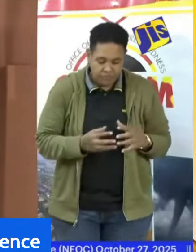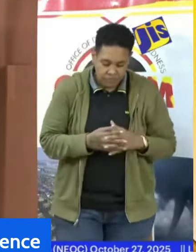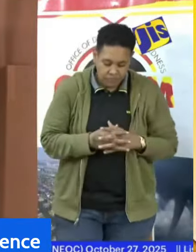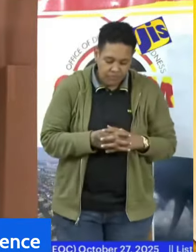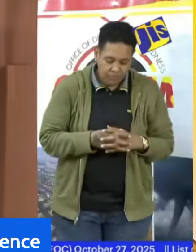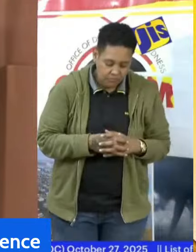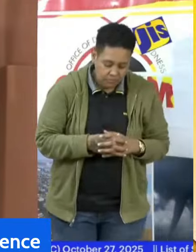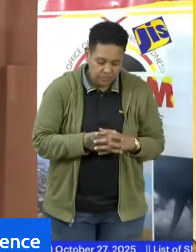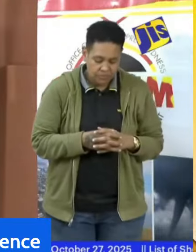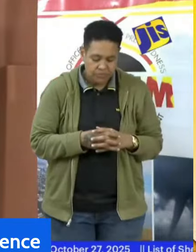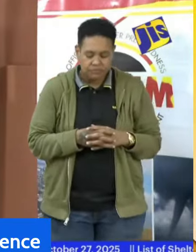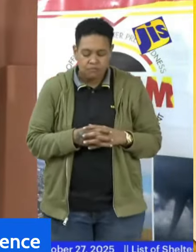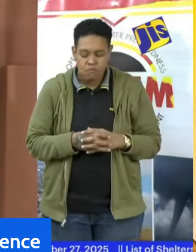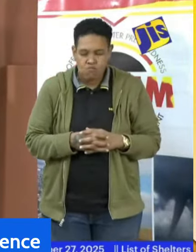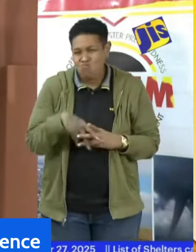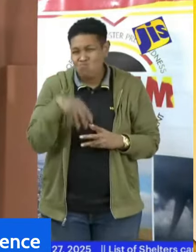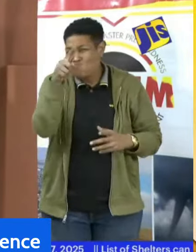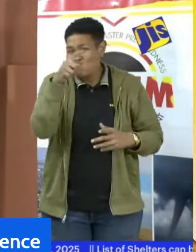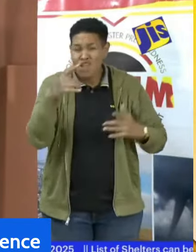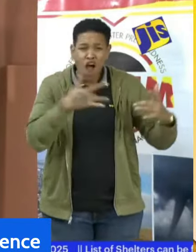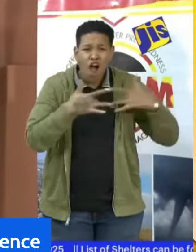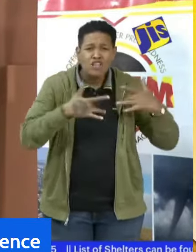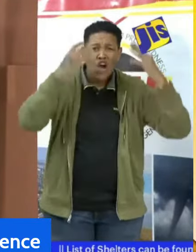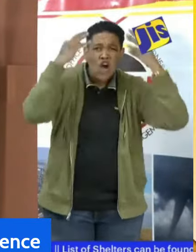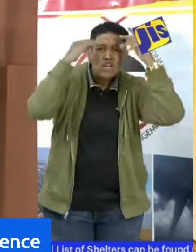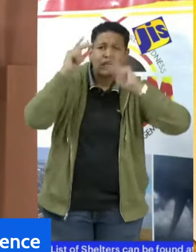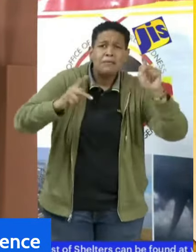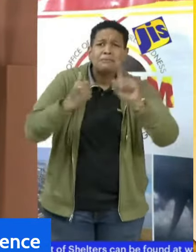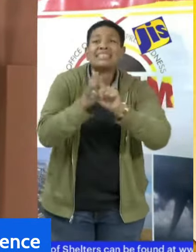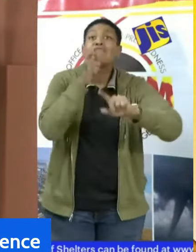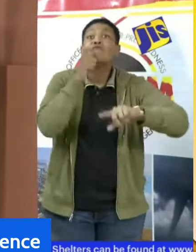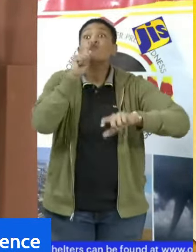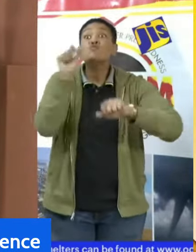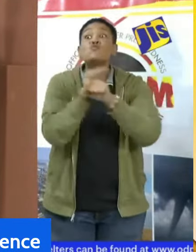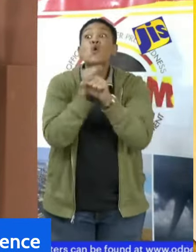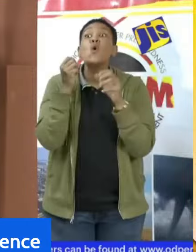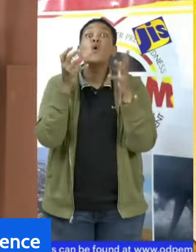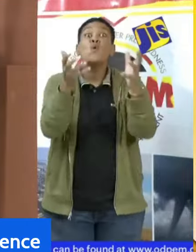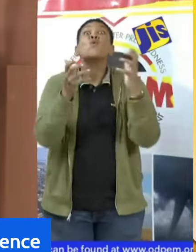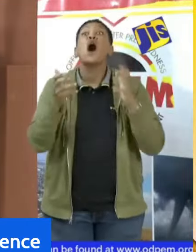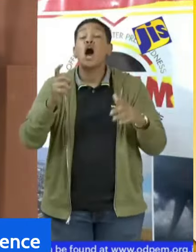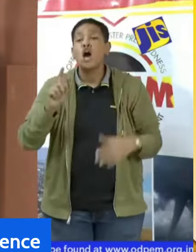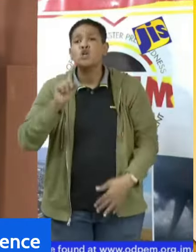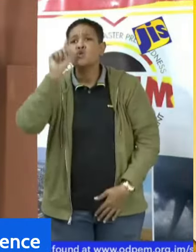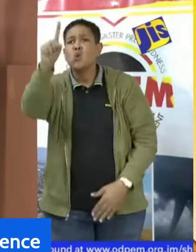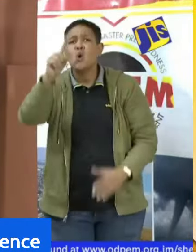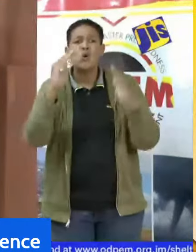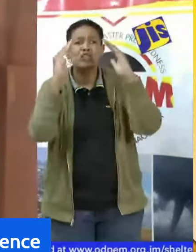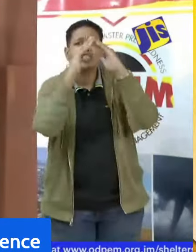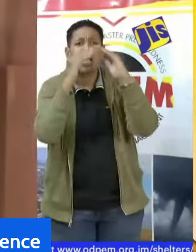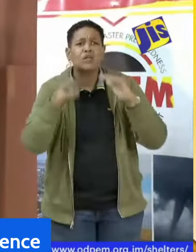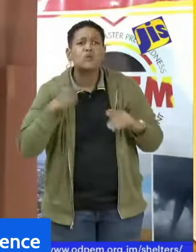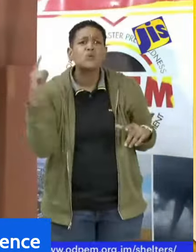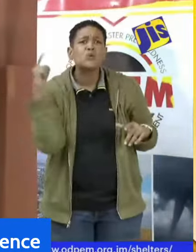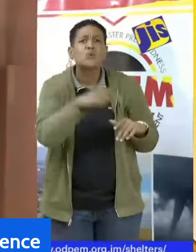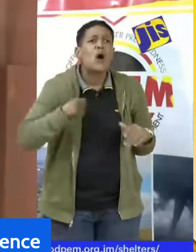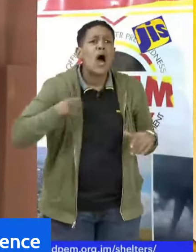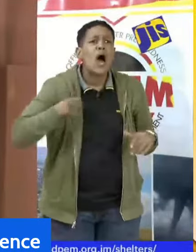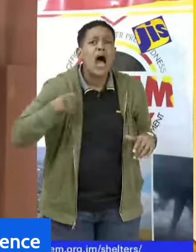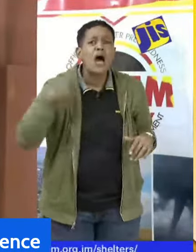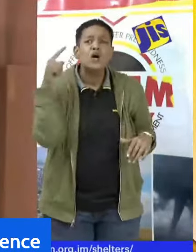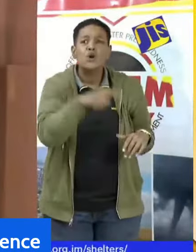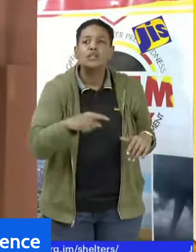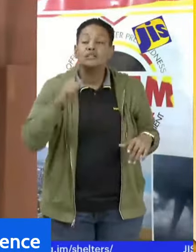concerns that persons who genuinely wants to go to shelters are